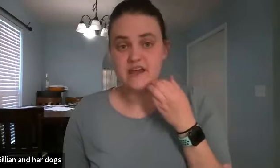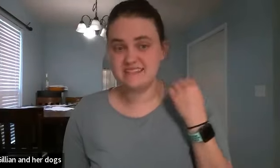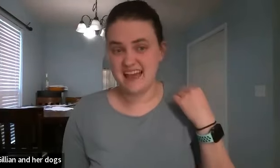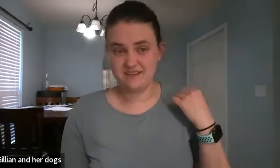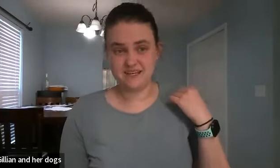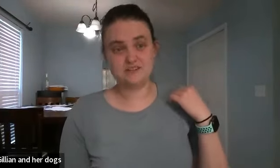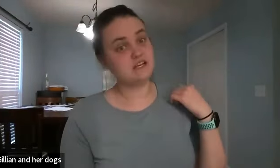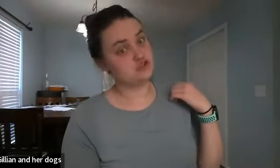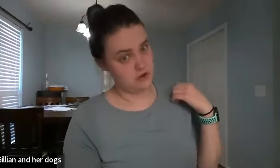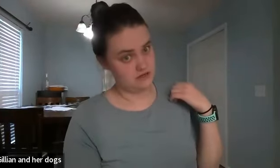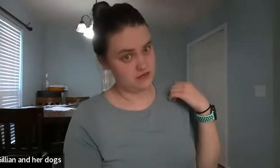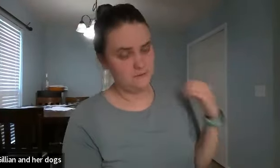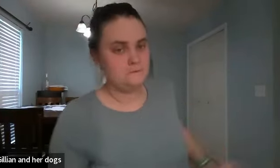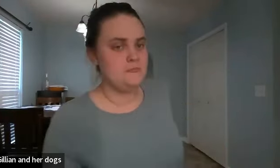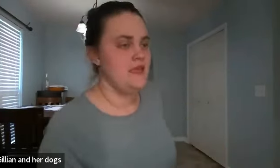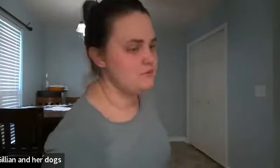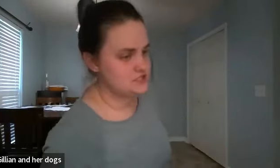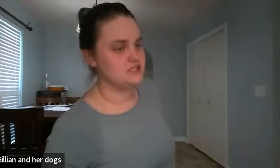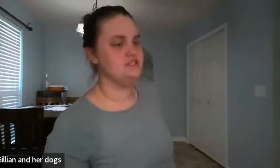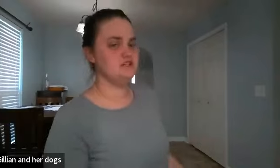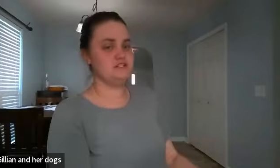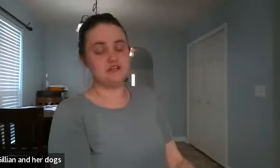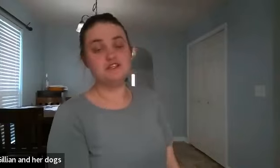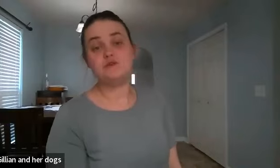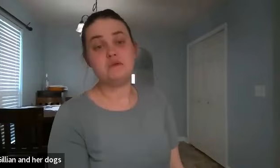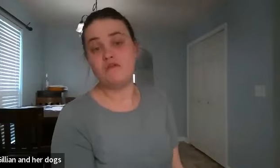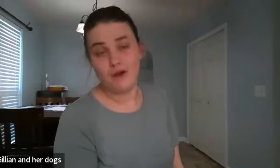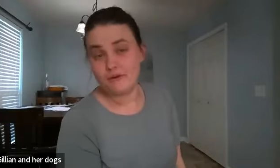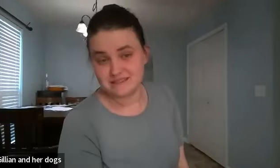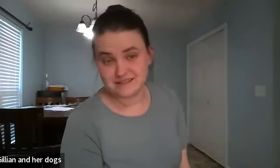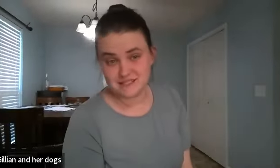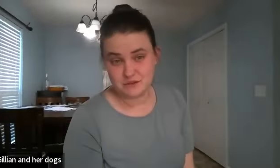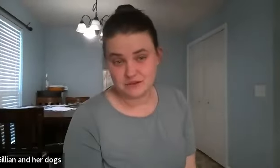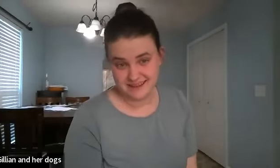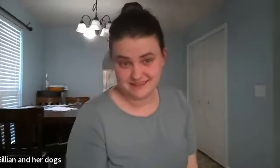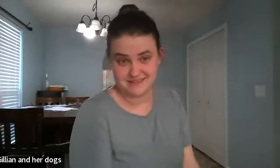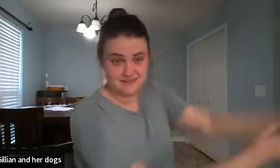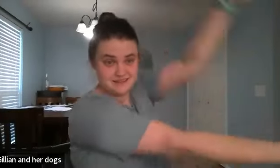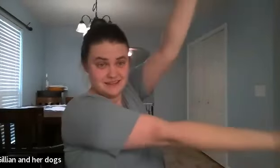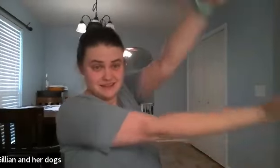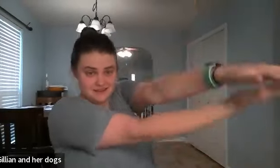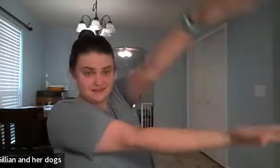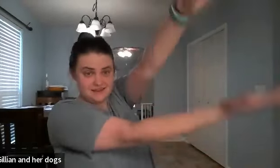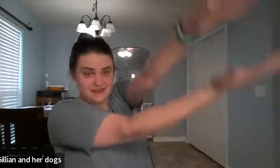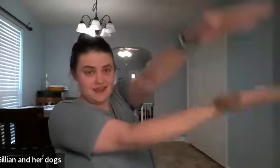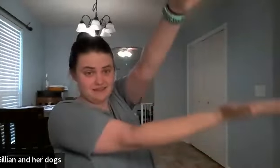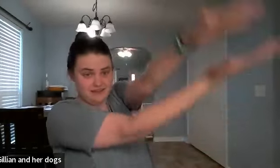have is alligator / crocodile. And what you're going to do is you're going to do what we have always done since we were kids. Alligator.